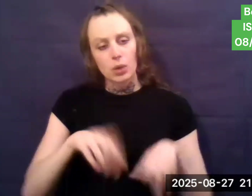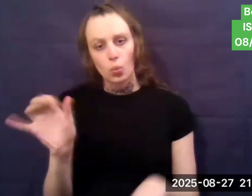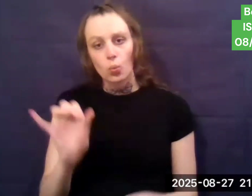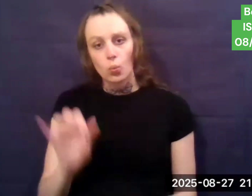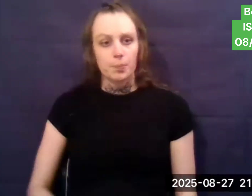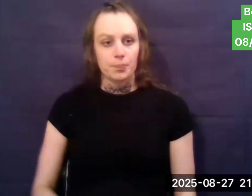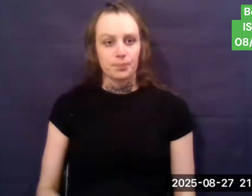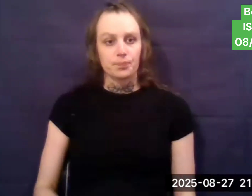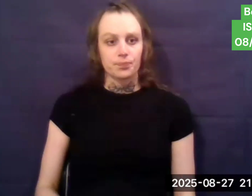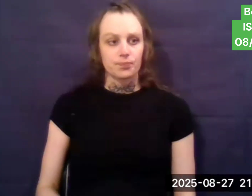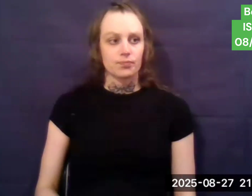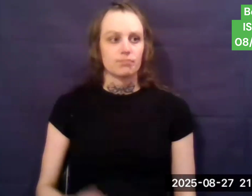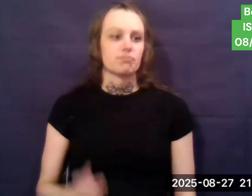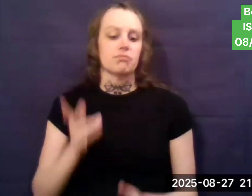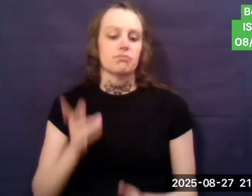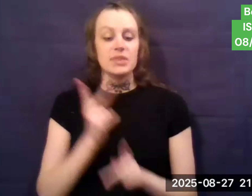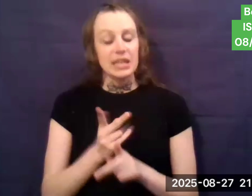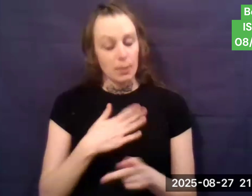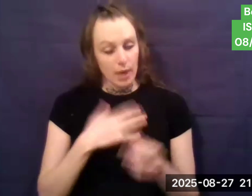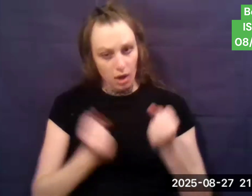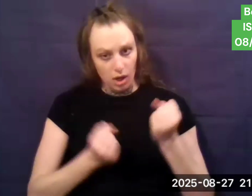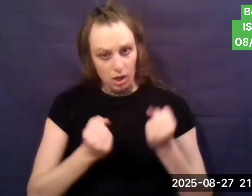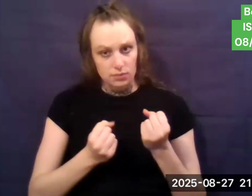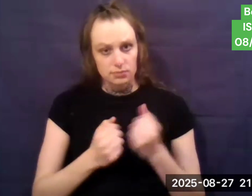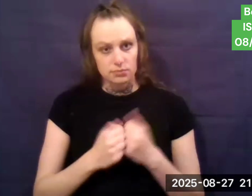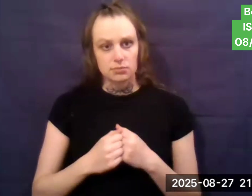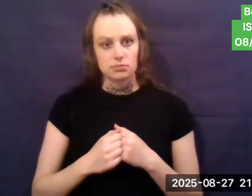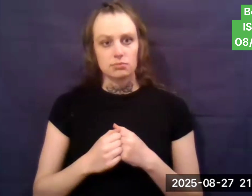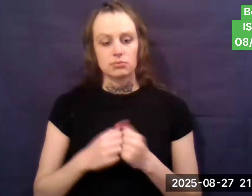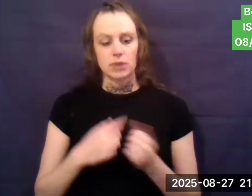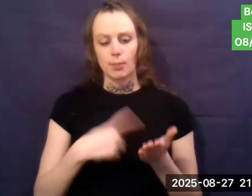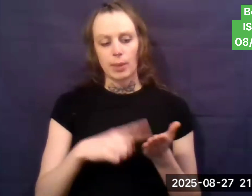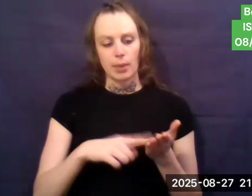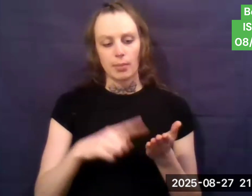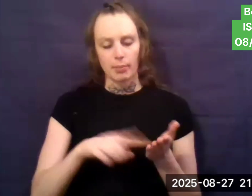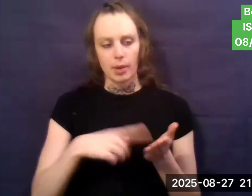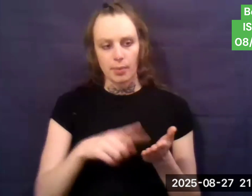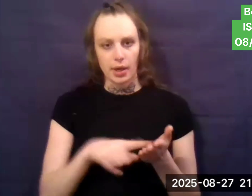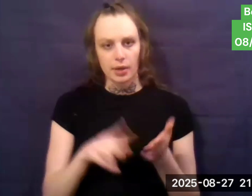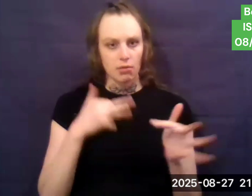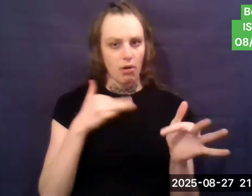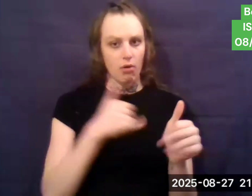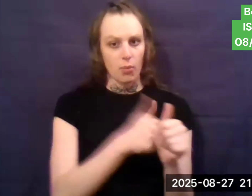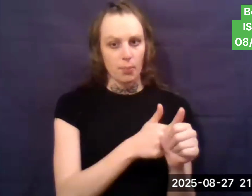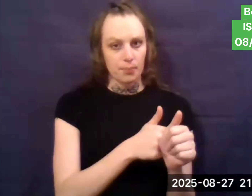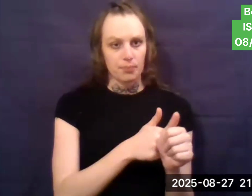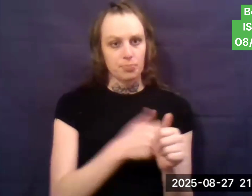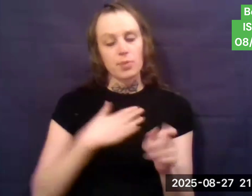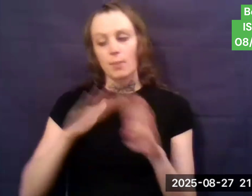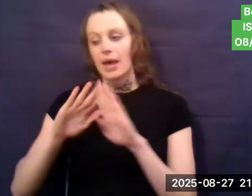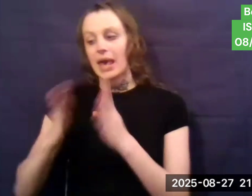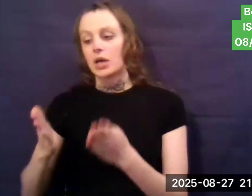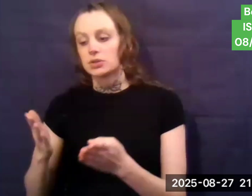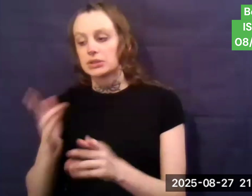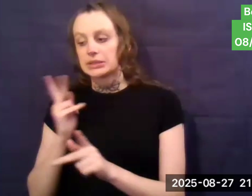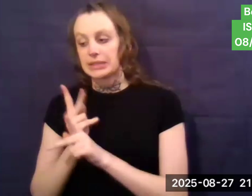able to keep my car and get caught up on payments. I'm able to keep my house. I'm sitting in it right